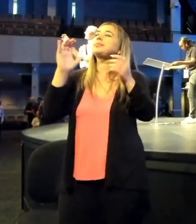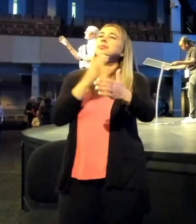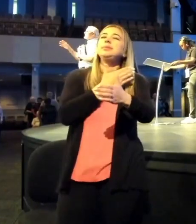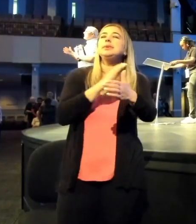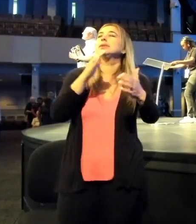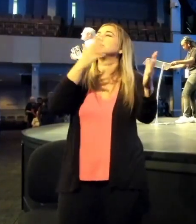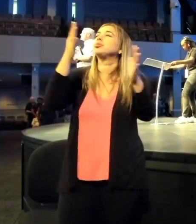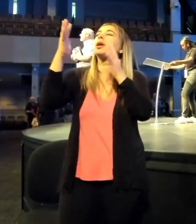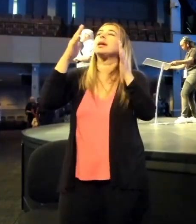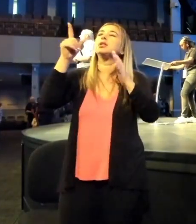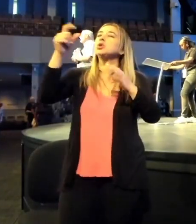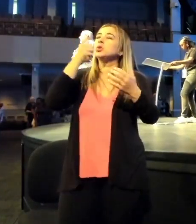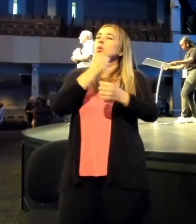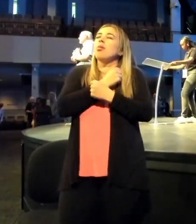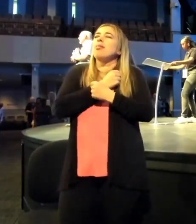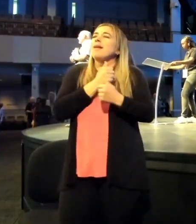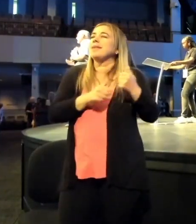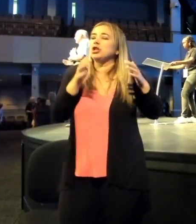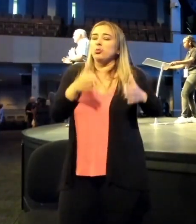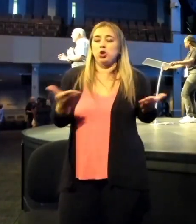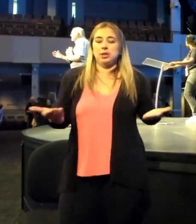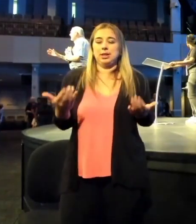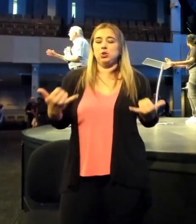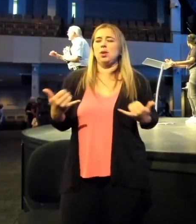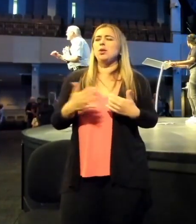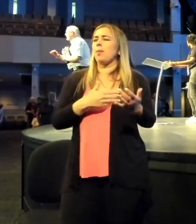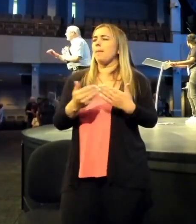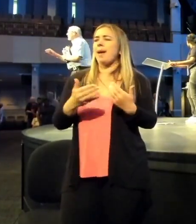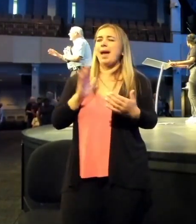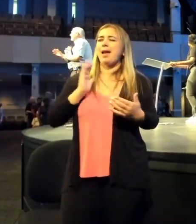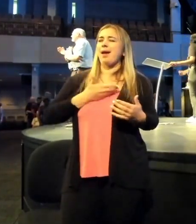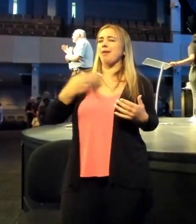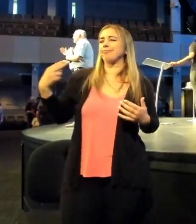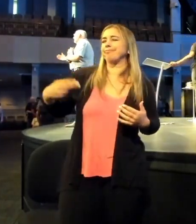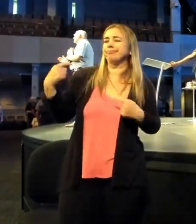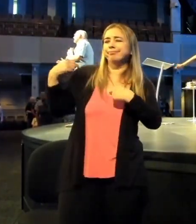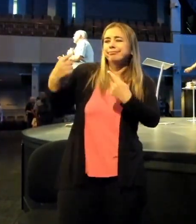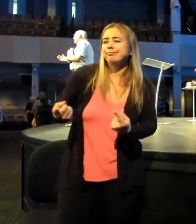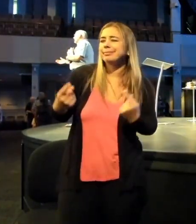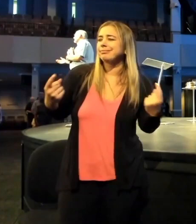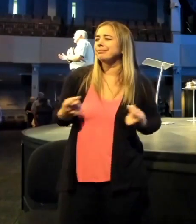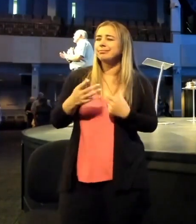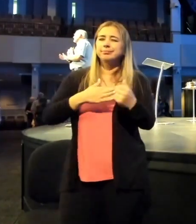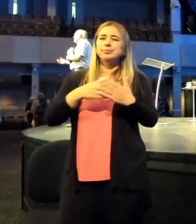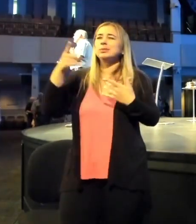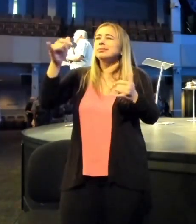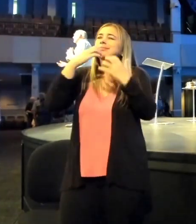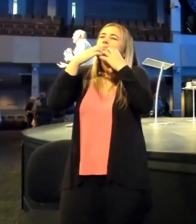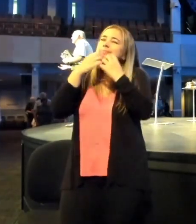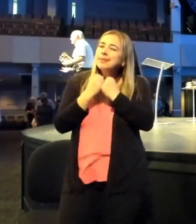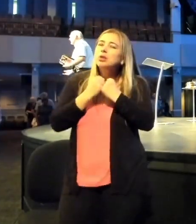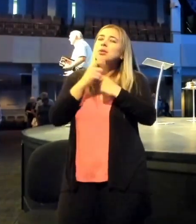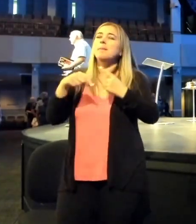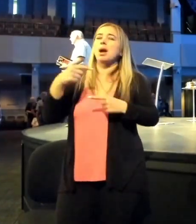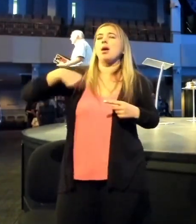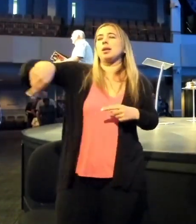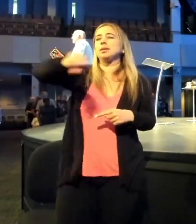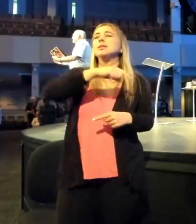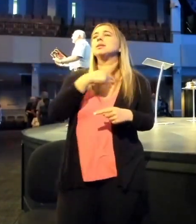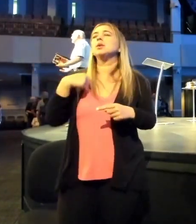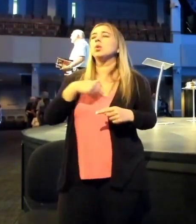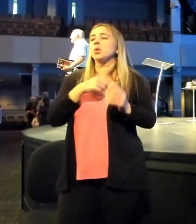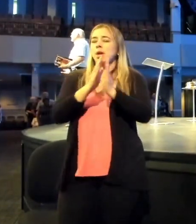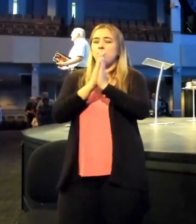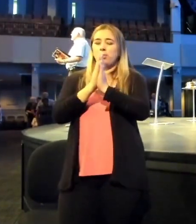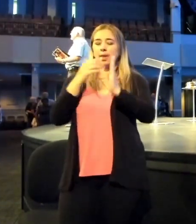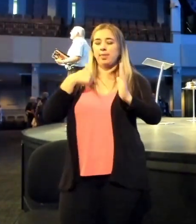You that You love each person that's here, that no matter what we've done in our lives or where we've been, that You care deeply about us in this moment. We pray that we would be